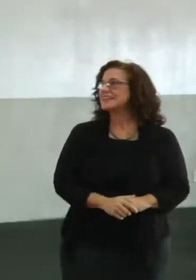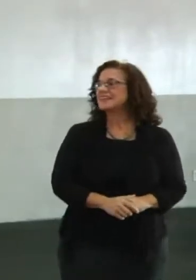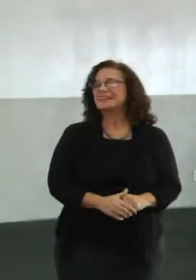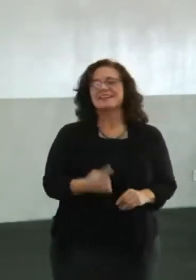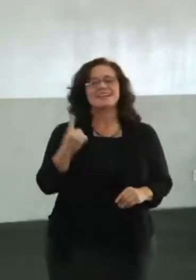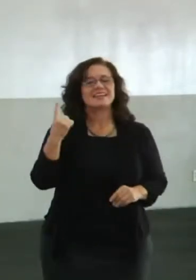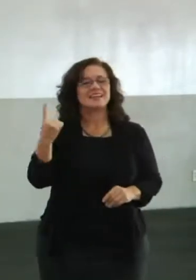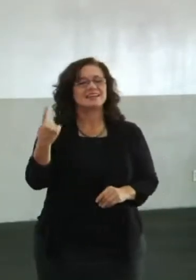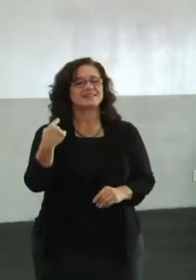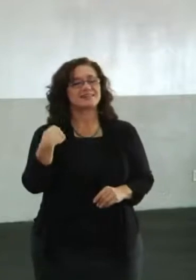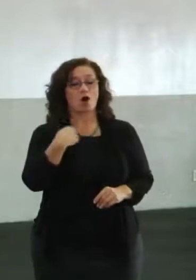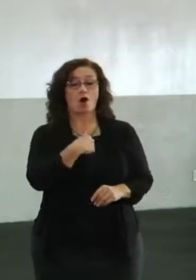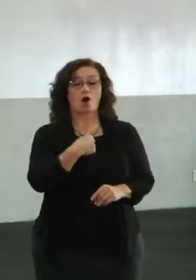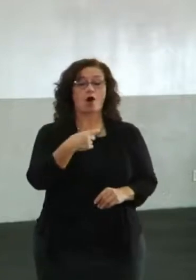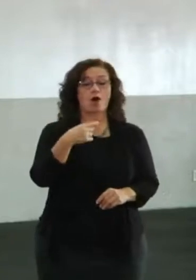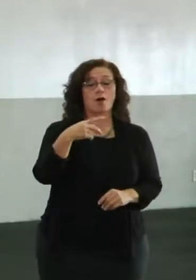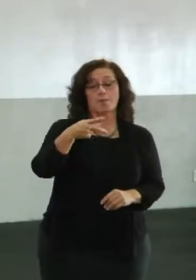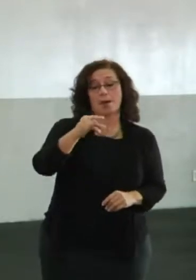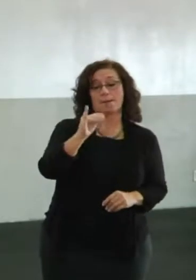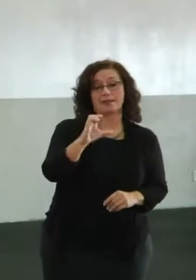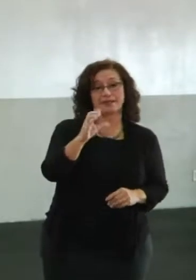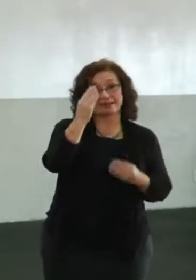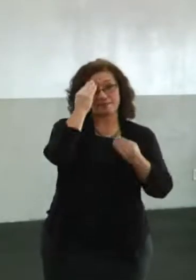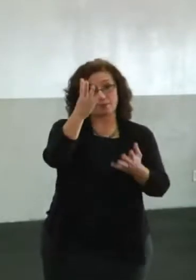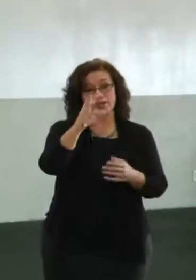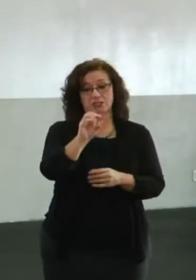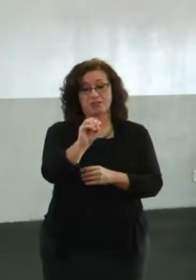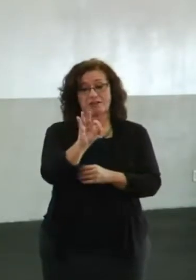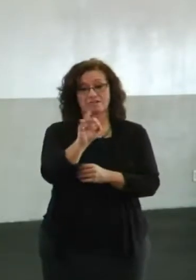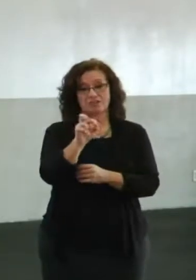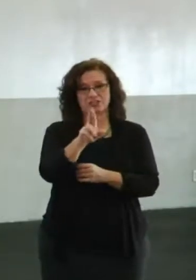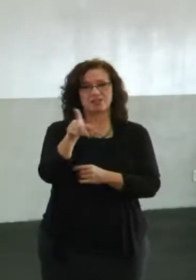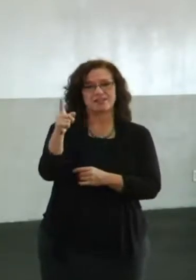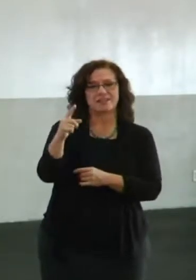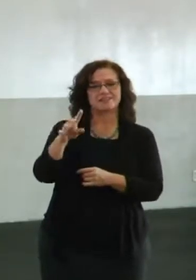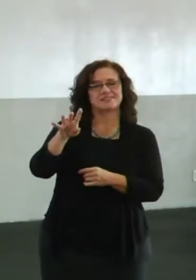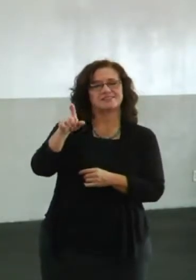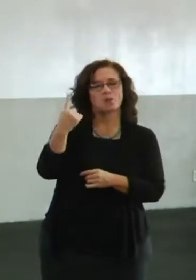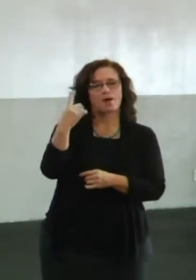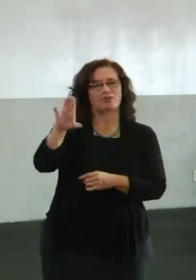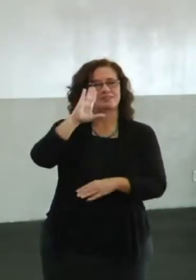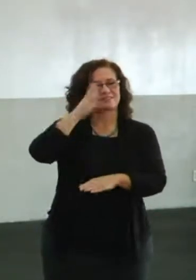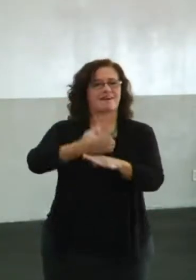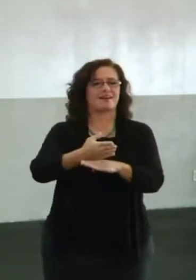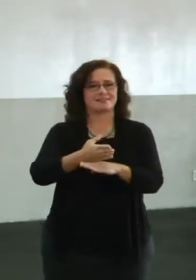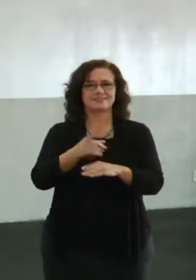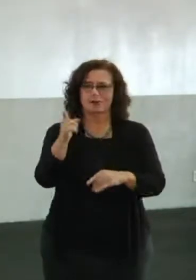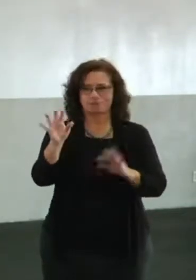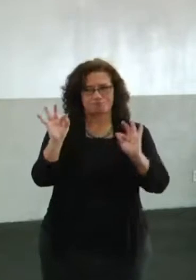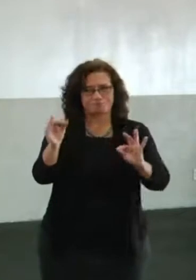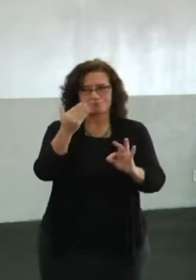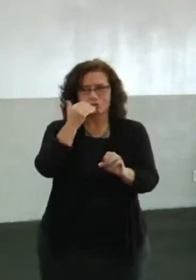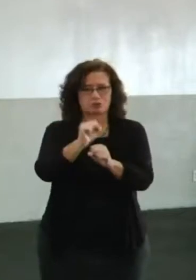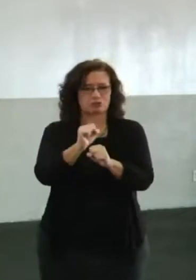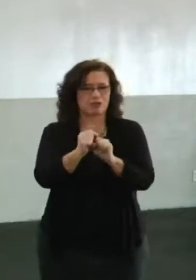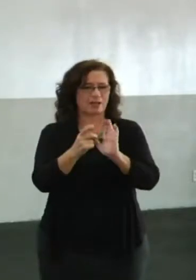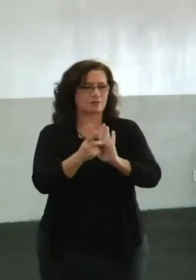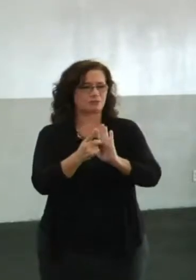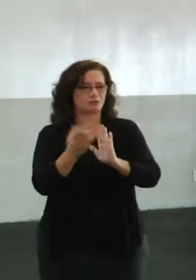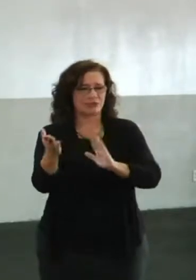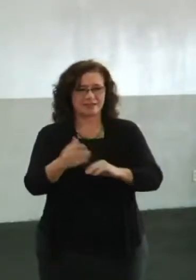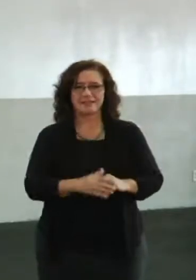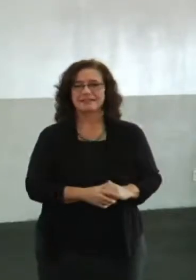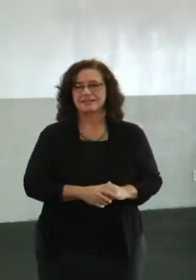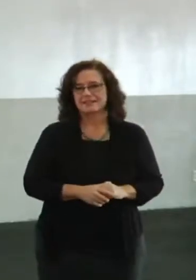actually Bautista, our PIO's 4 sons. So really did a great job of demonstrating it. And you know, when we heard